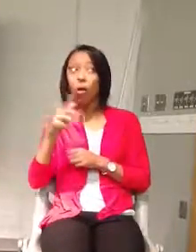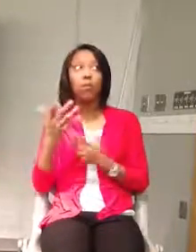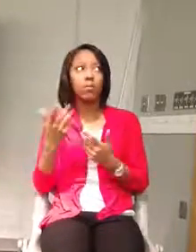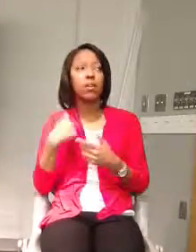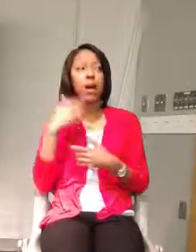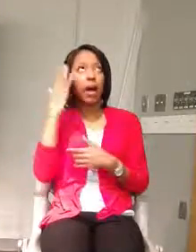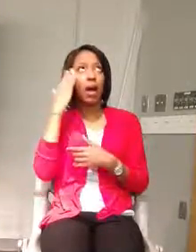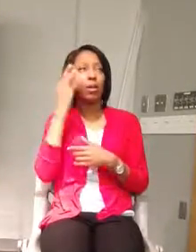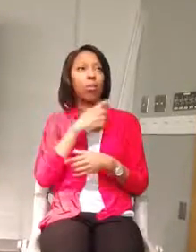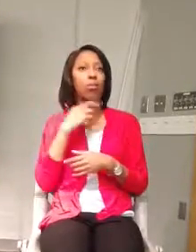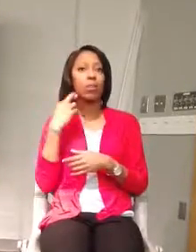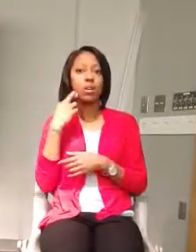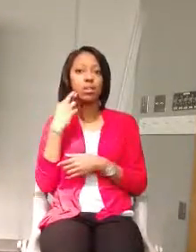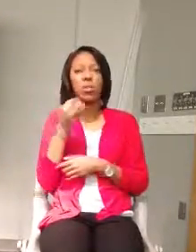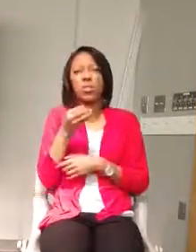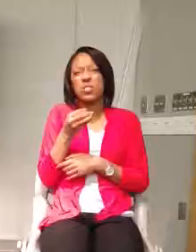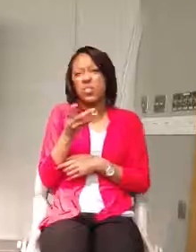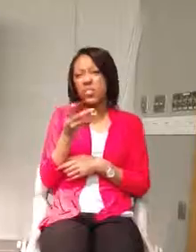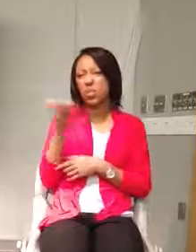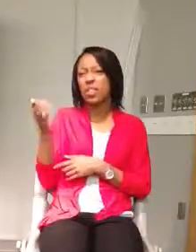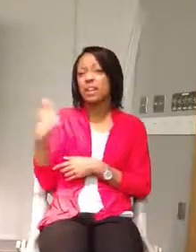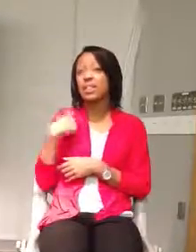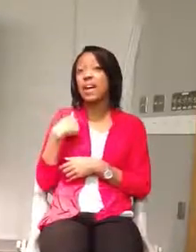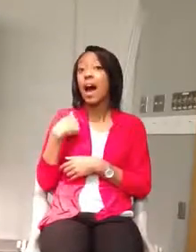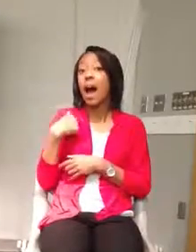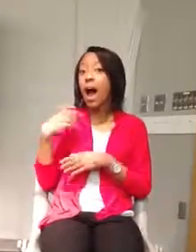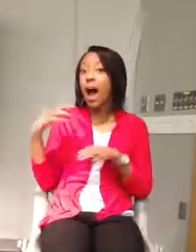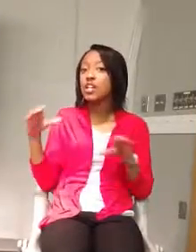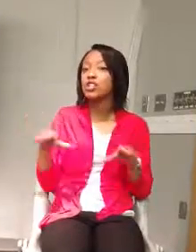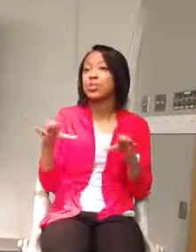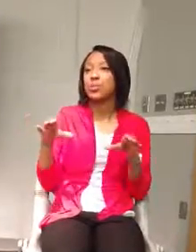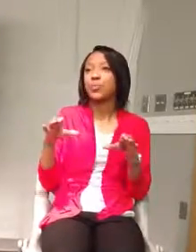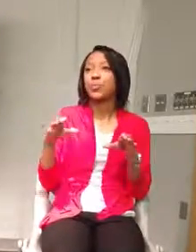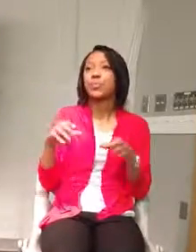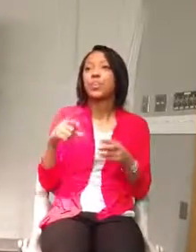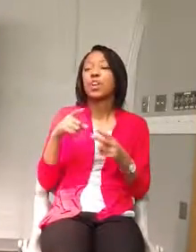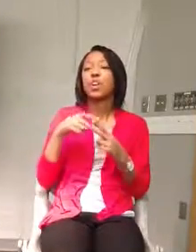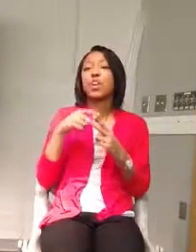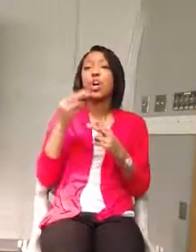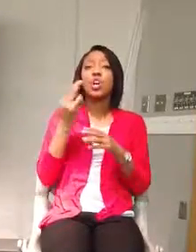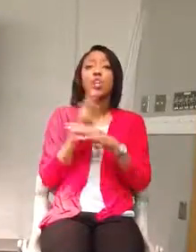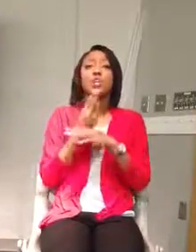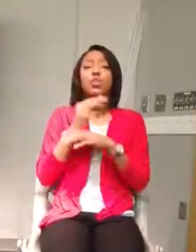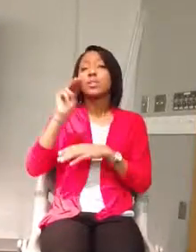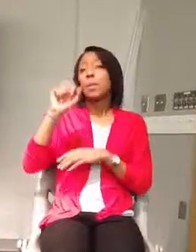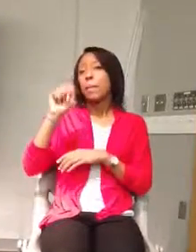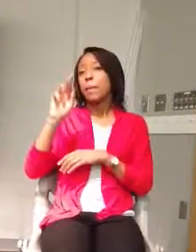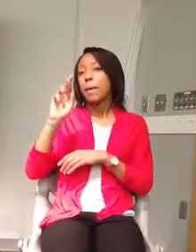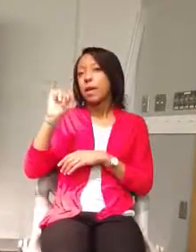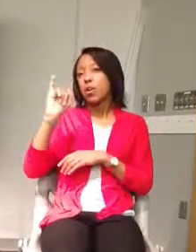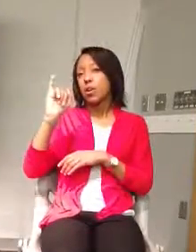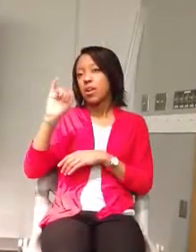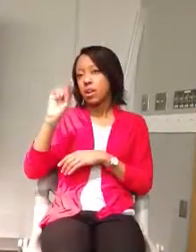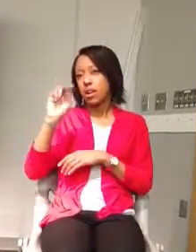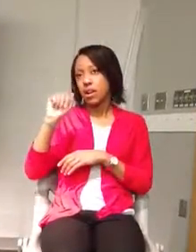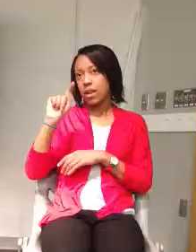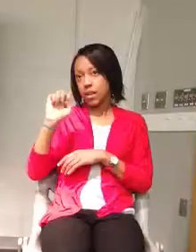do to help with that, and these have actually been studied, is to use a marinade. Because when you use a marinade, it helps to coat